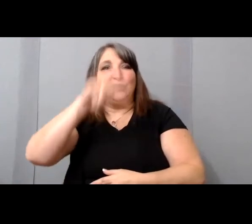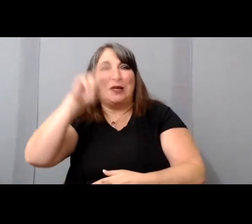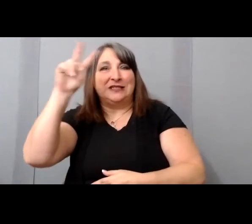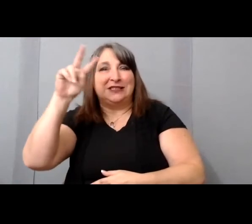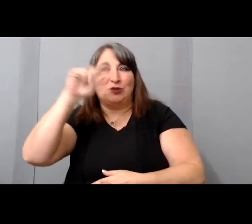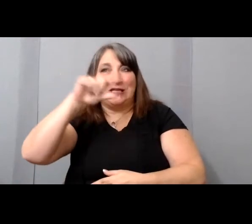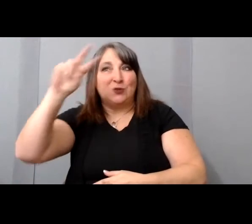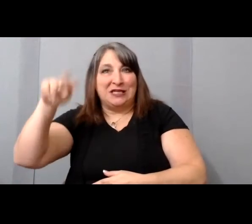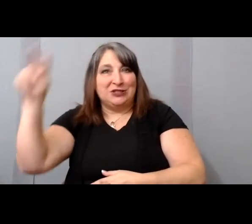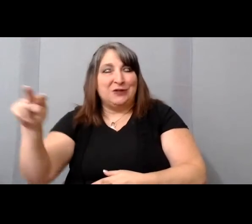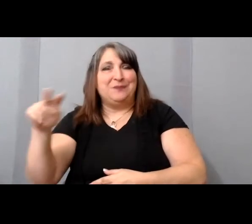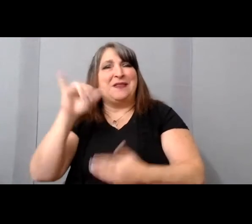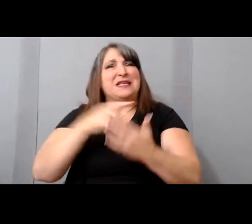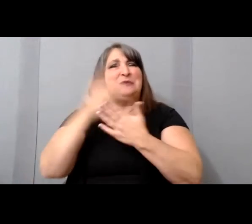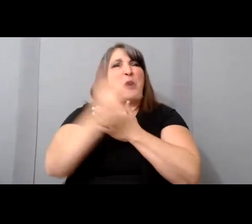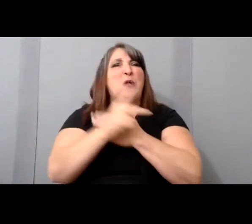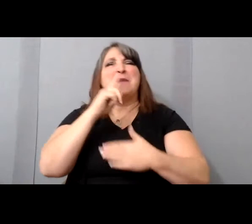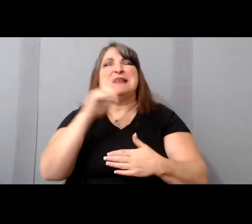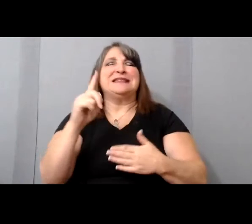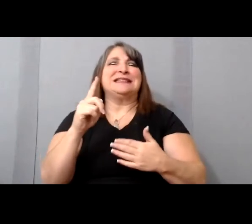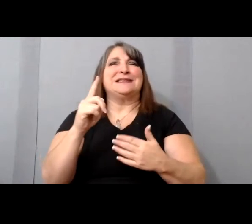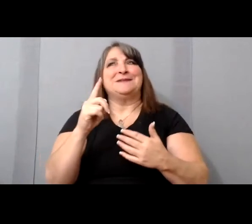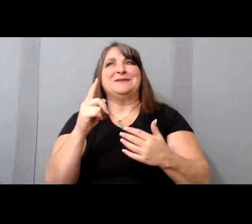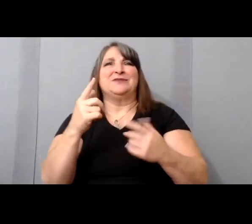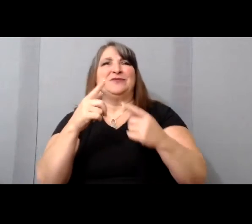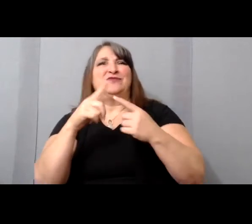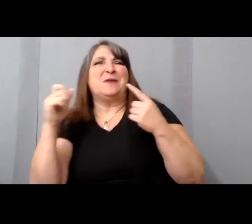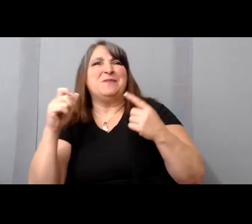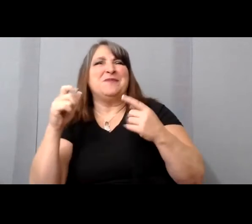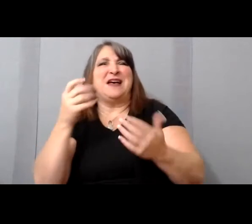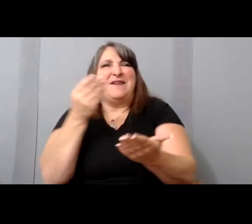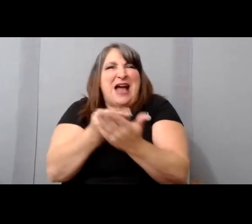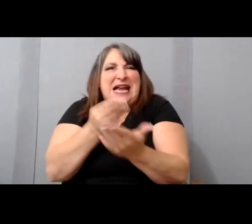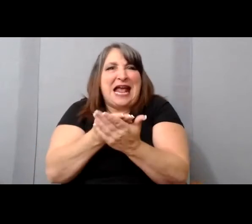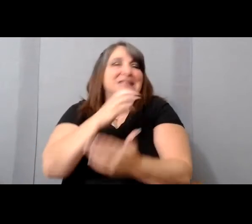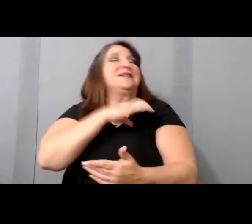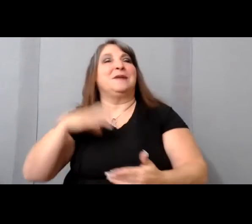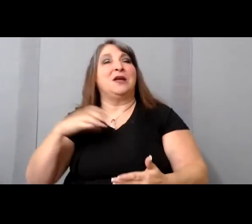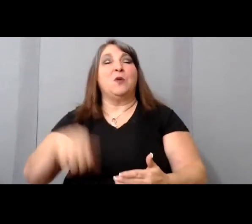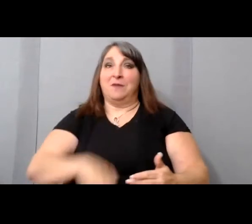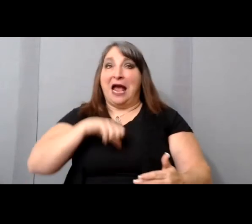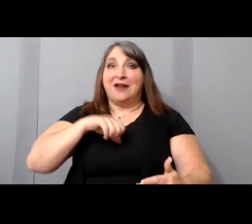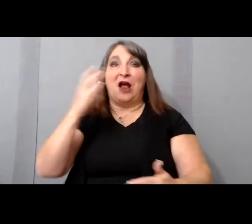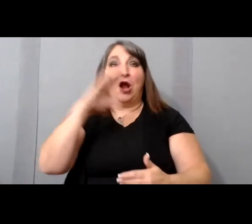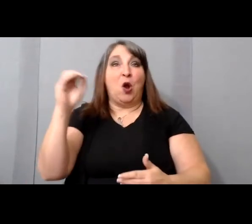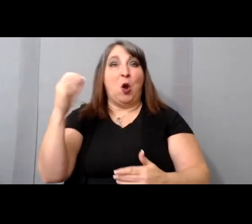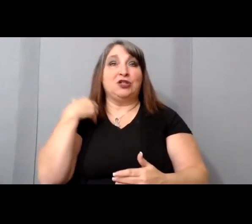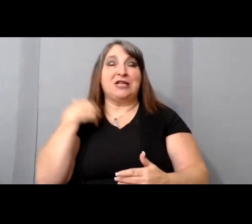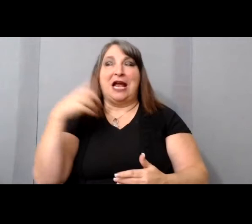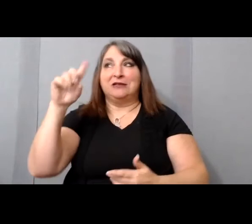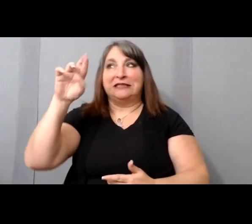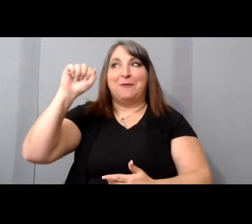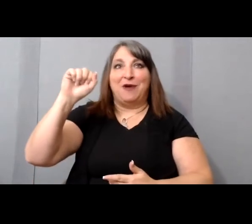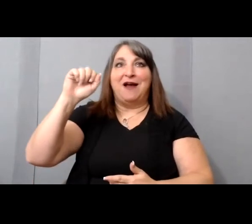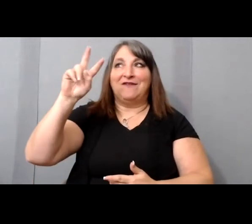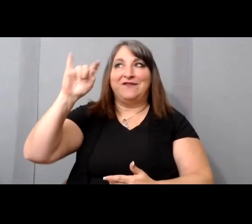program is the pride kind of the finance committee, and we're really proud of it with our co-chair, Deborah Vincent, who really took a lot of leadership